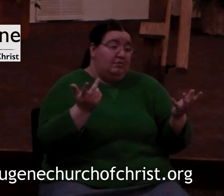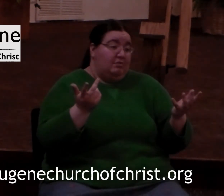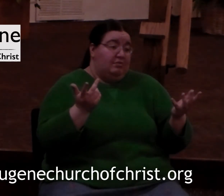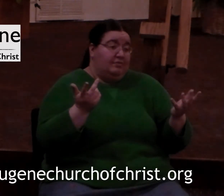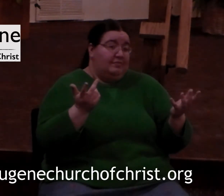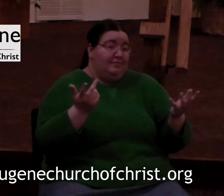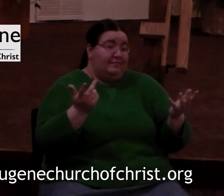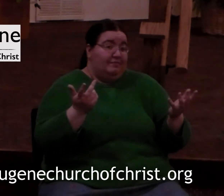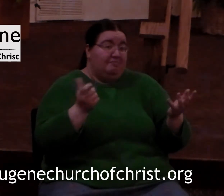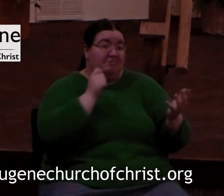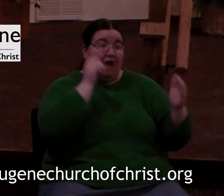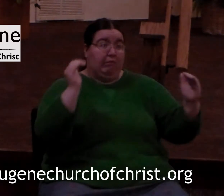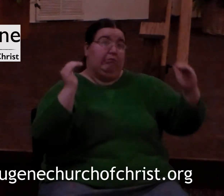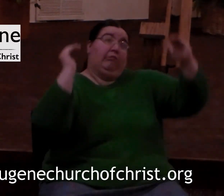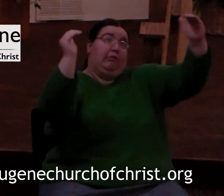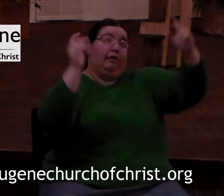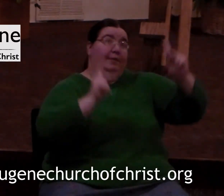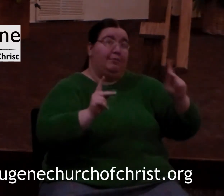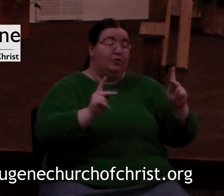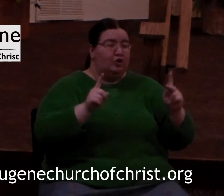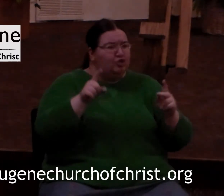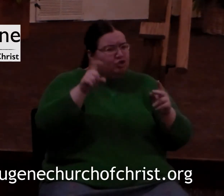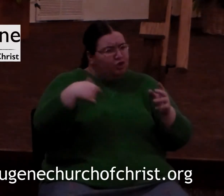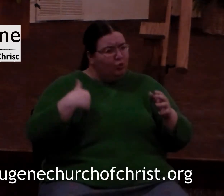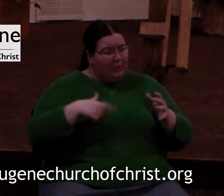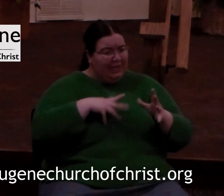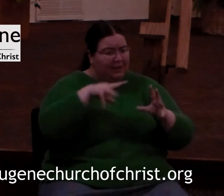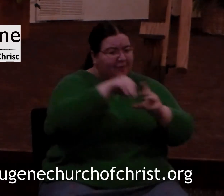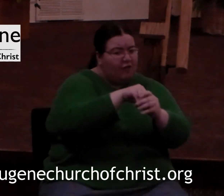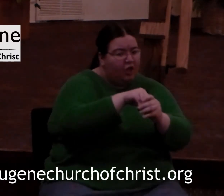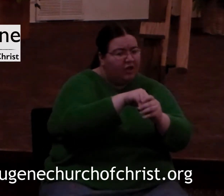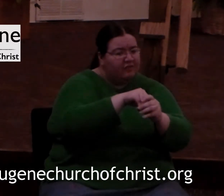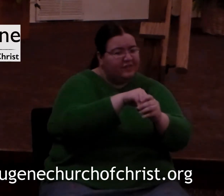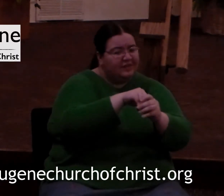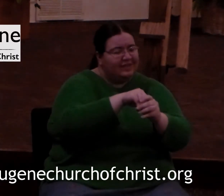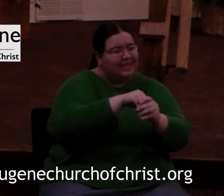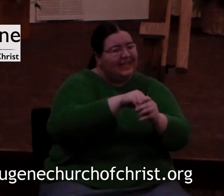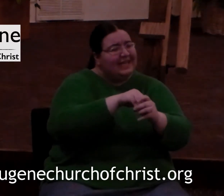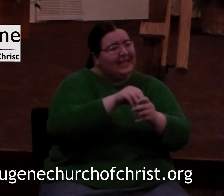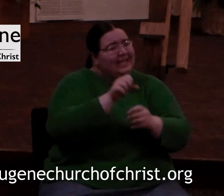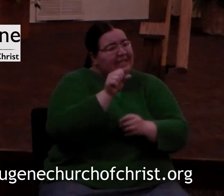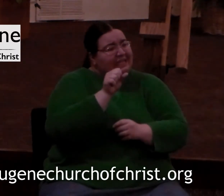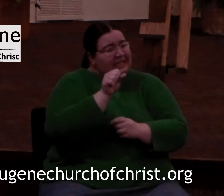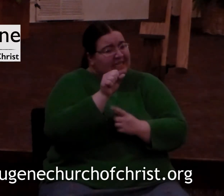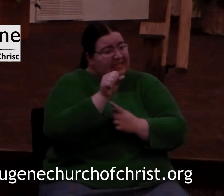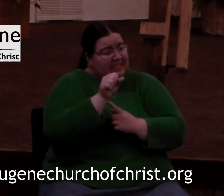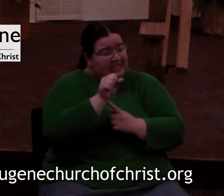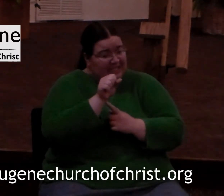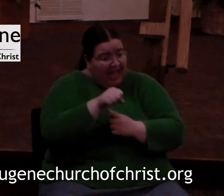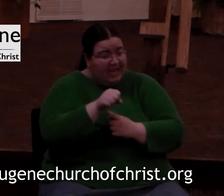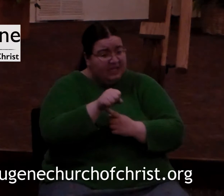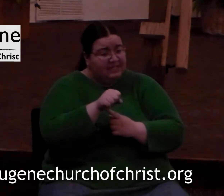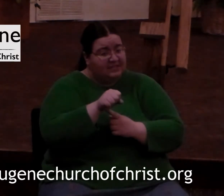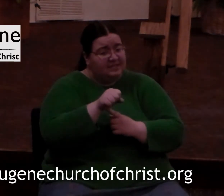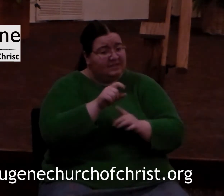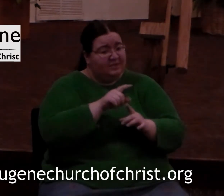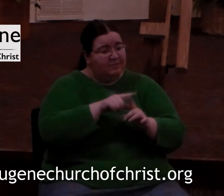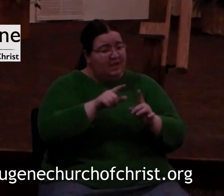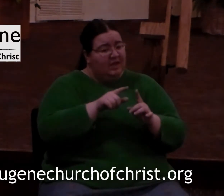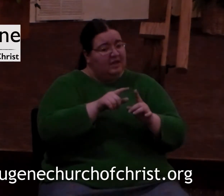that doesn't make us look stupid, probably. In a degree that doesn't make God look bad, definitely. I have voted